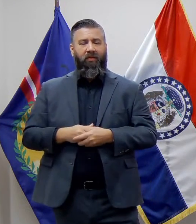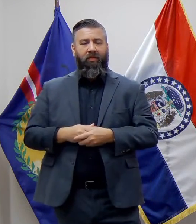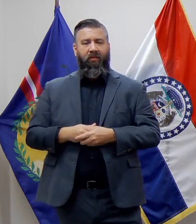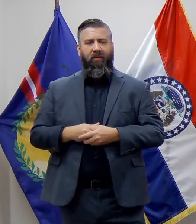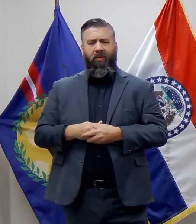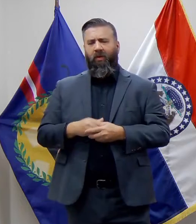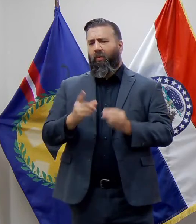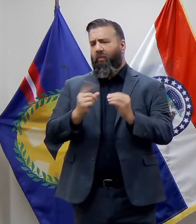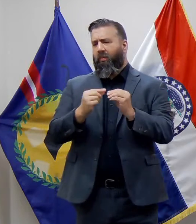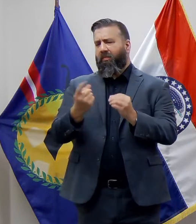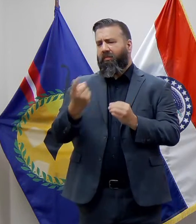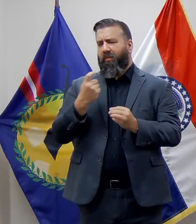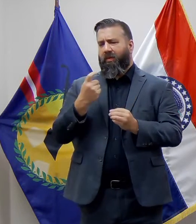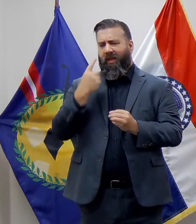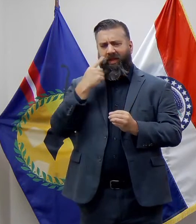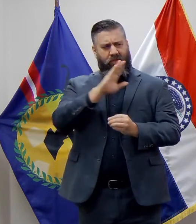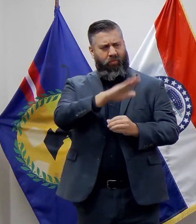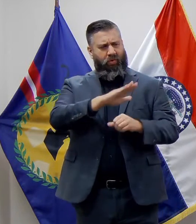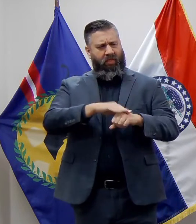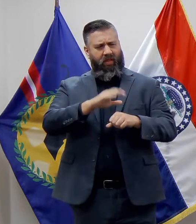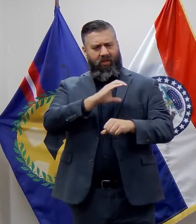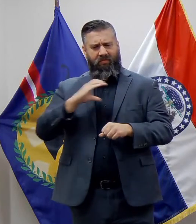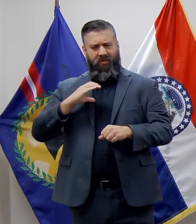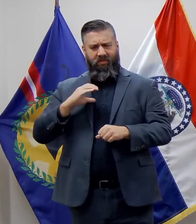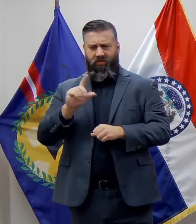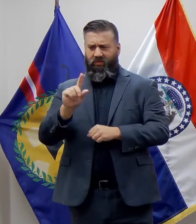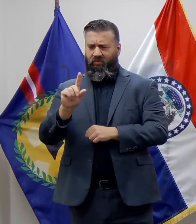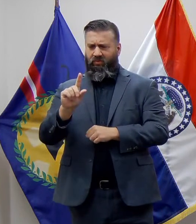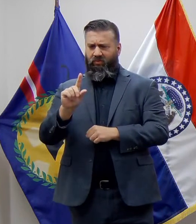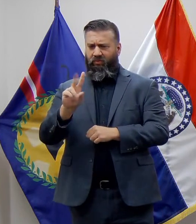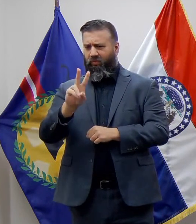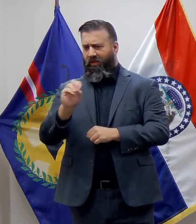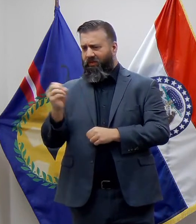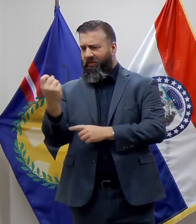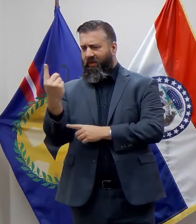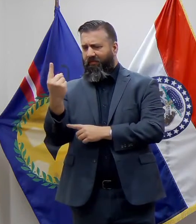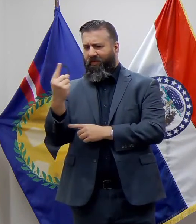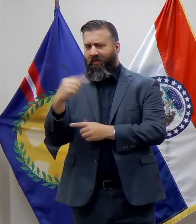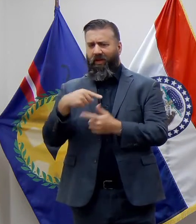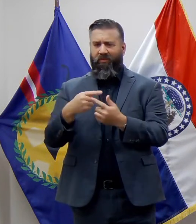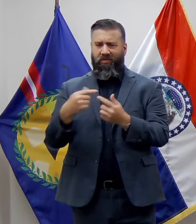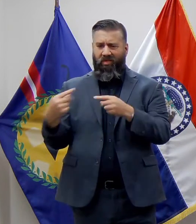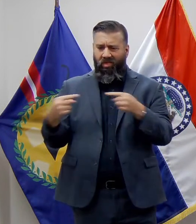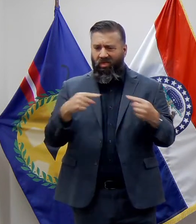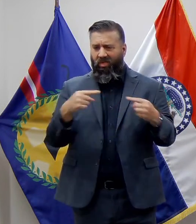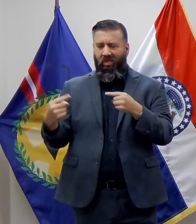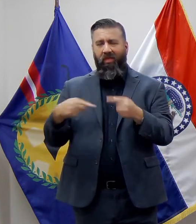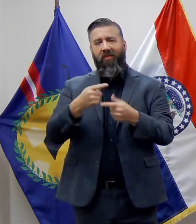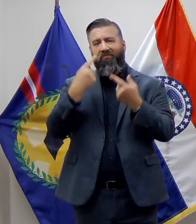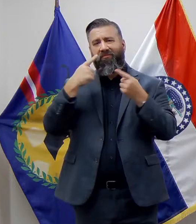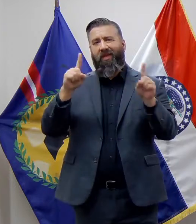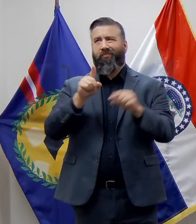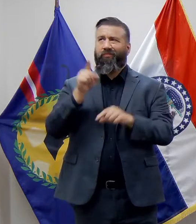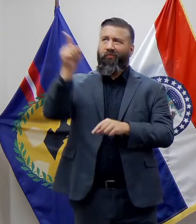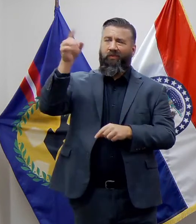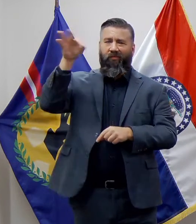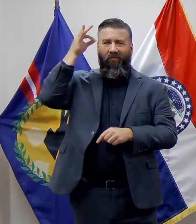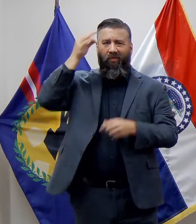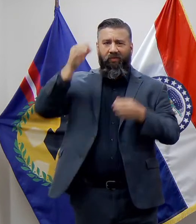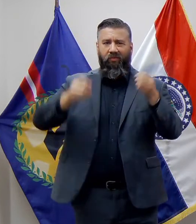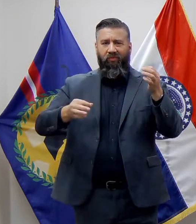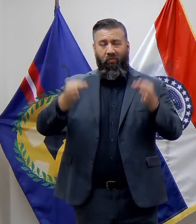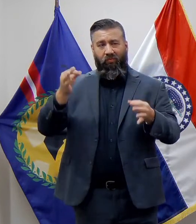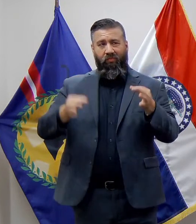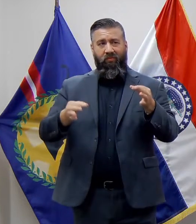I think, in 2011. I think it deadlocked and went to the federal courts, which is kind of an endemic problem everywhere when you have these bipartisan